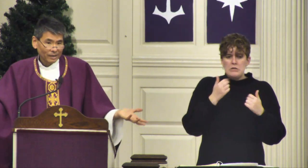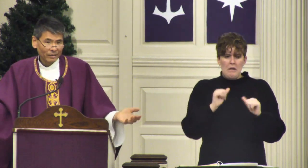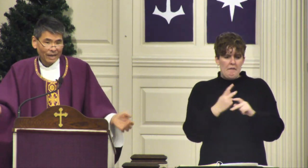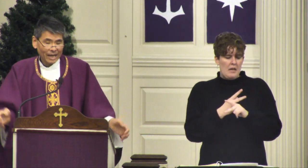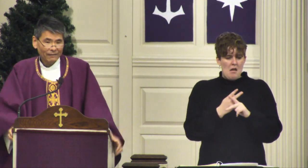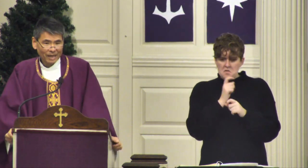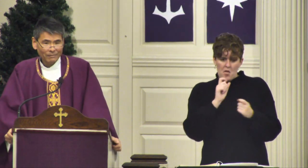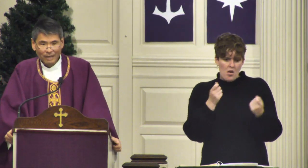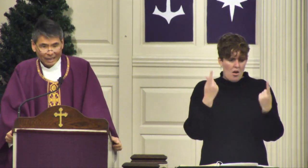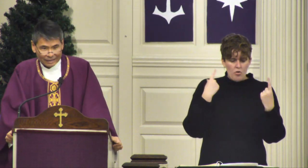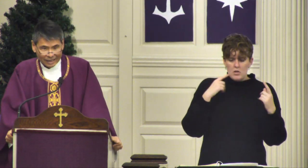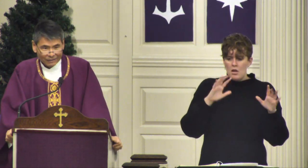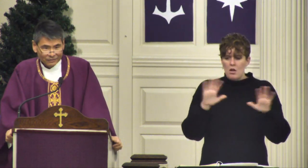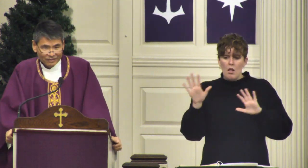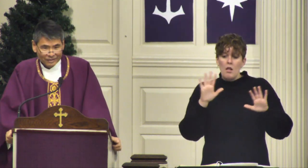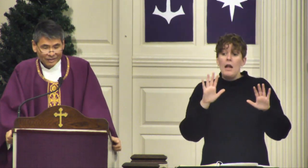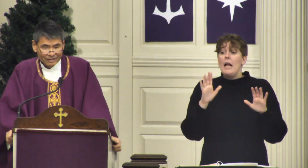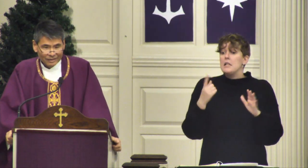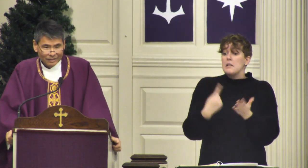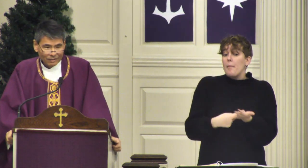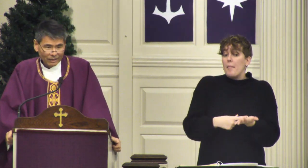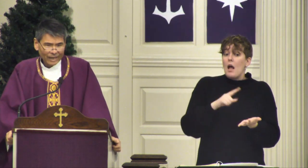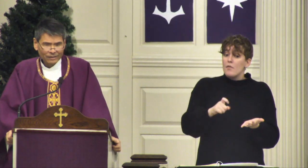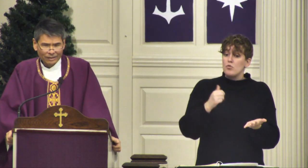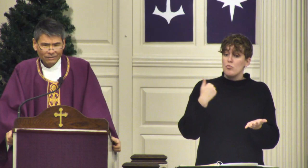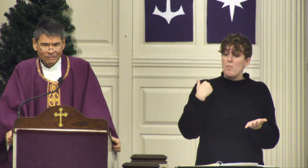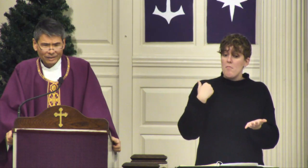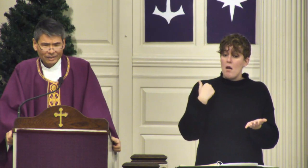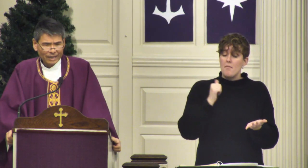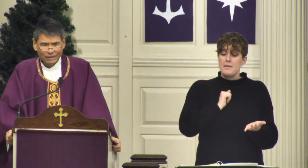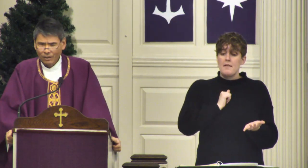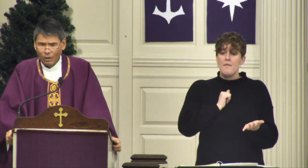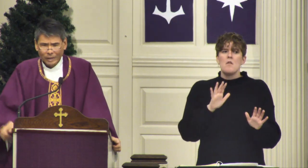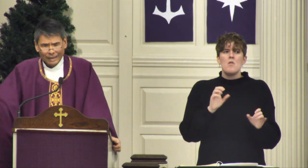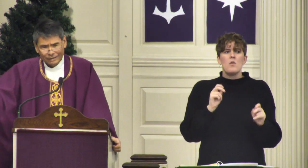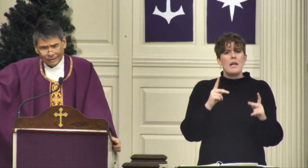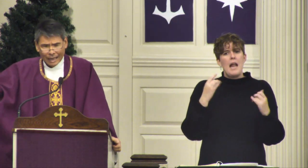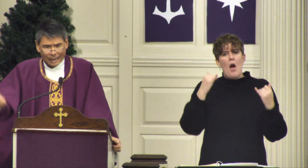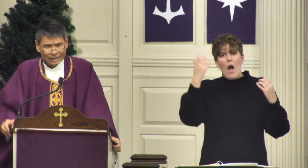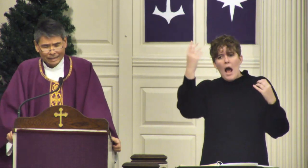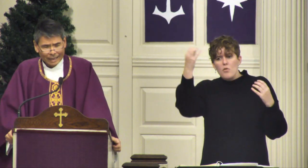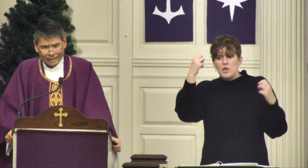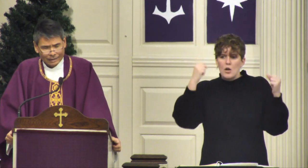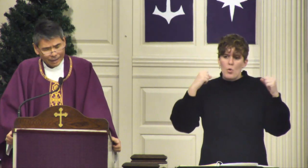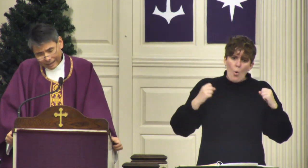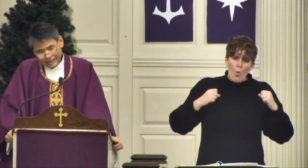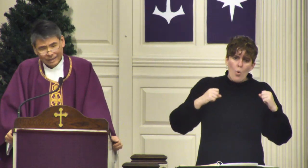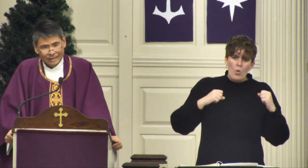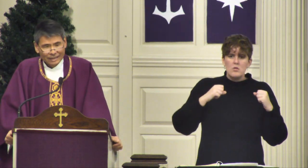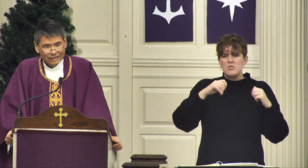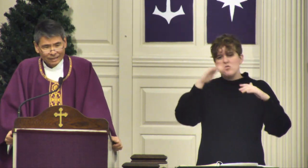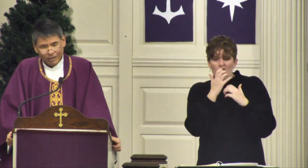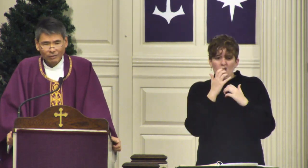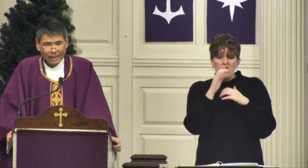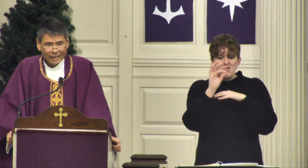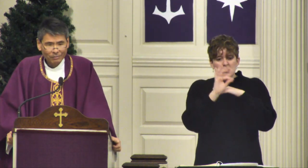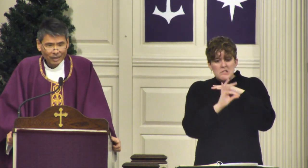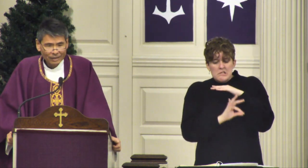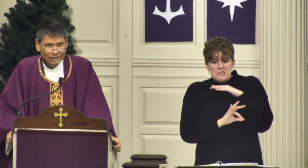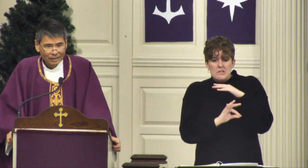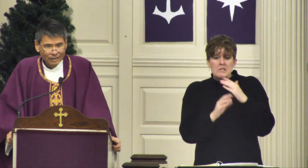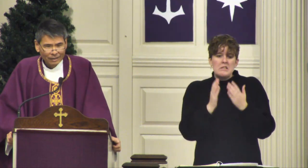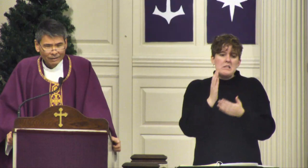know, I have to remind myself, okay, so it's getting cold outside, it's getting dark, some people don't like